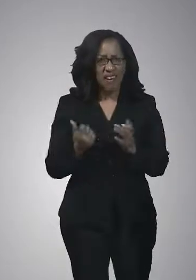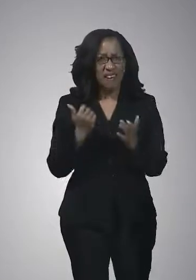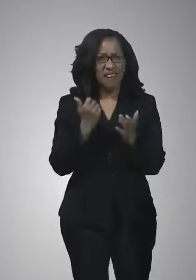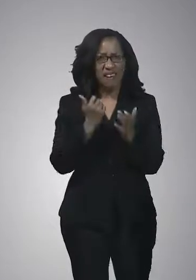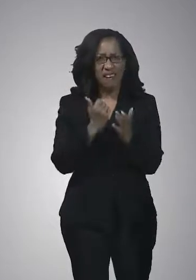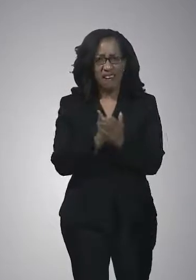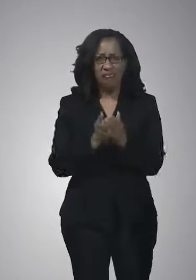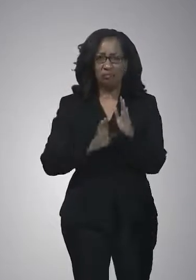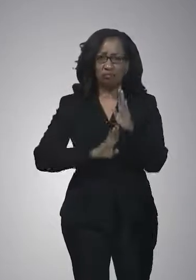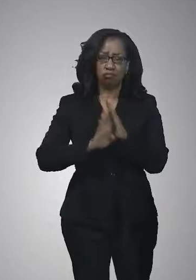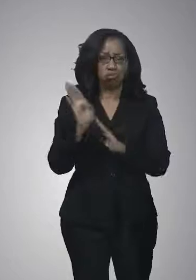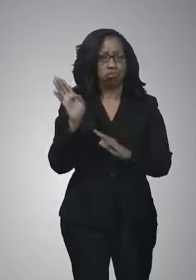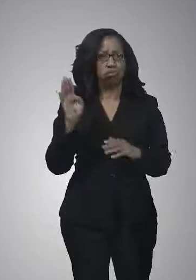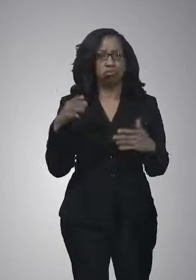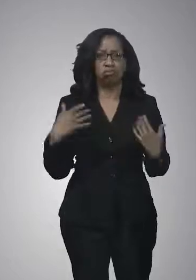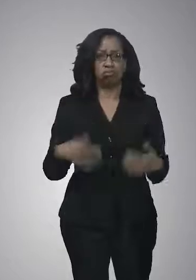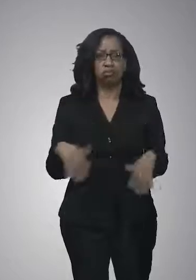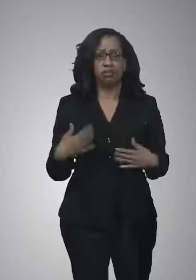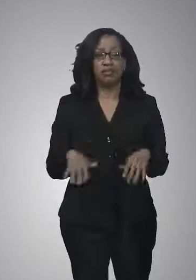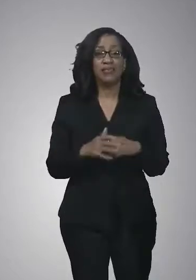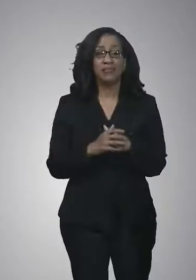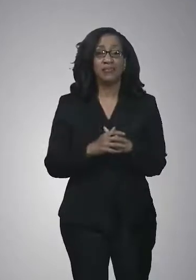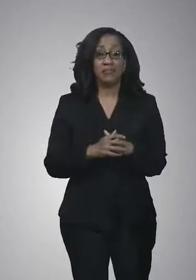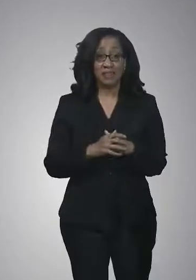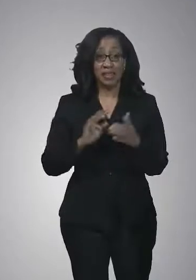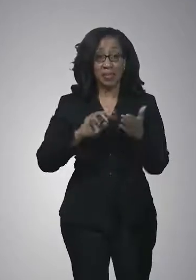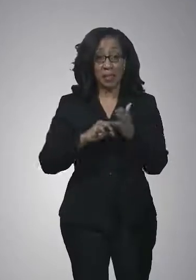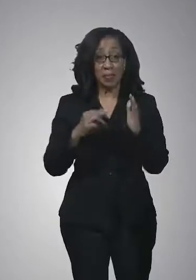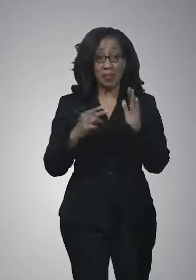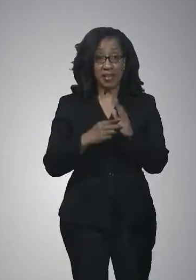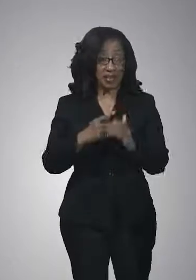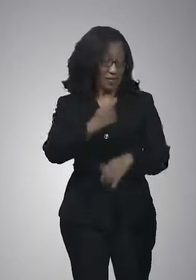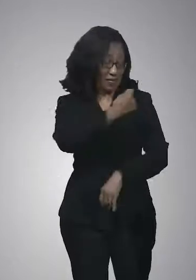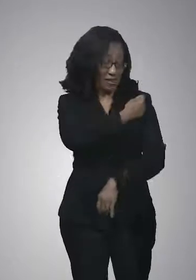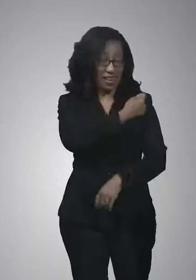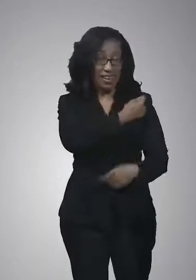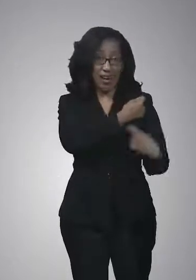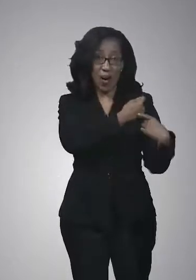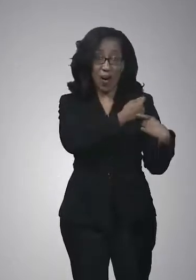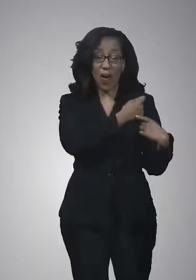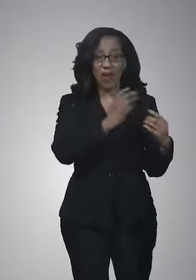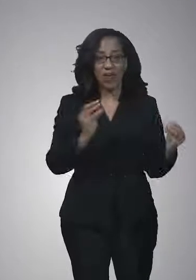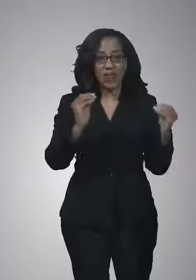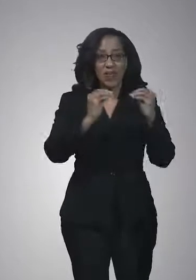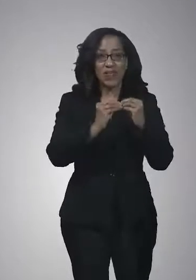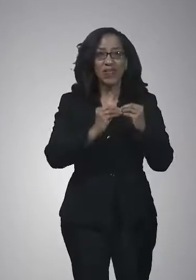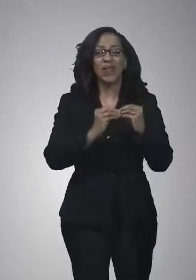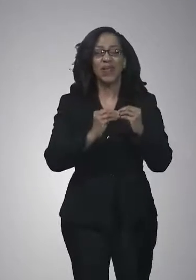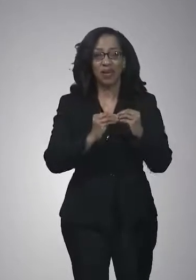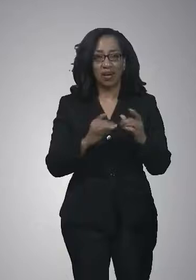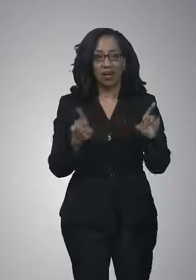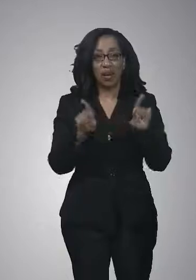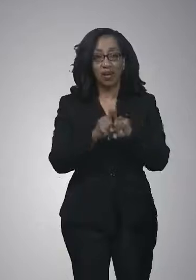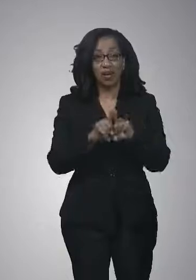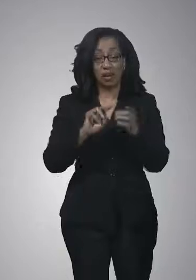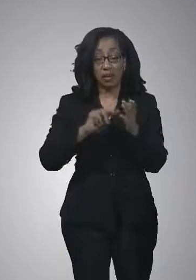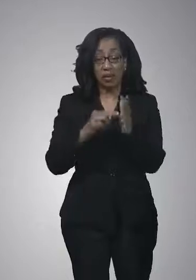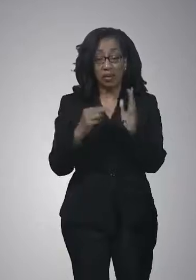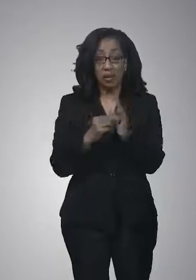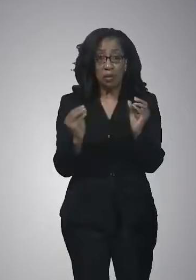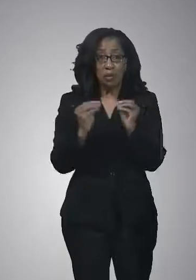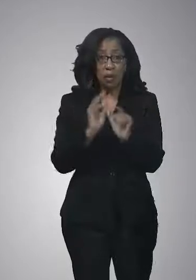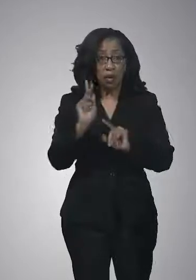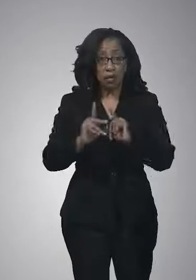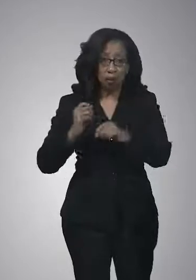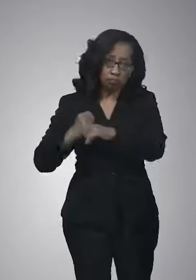Shelby County. It will drive our vaccination rates up, and most importantly, it will protect even more people